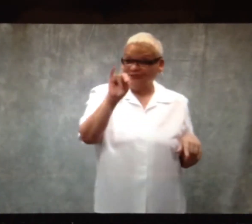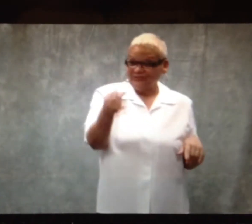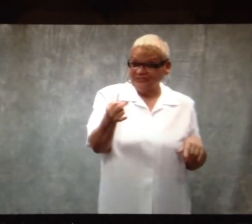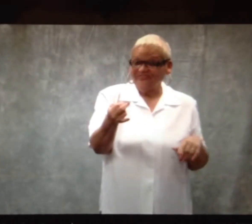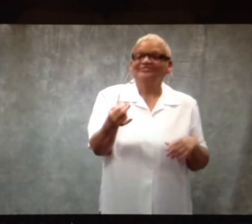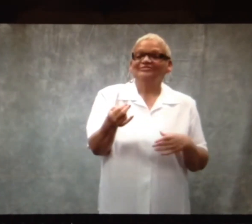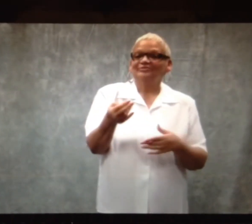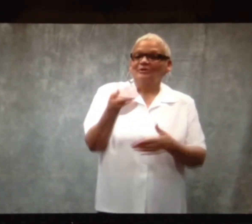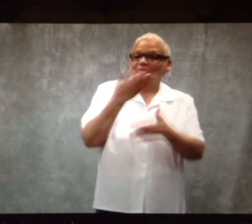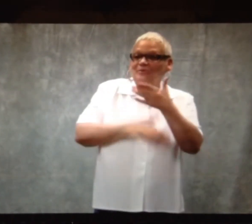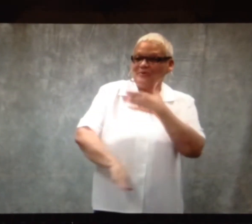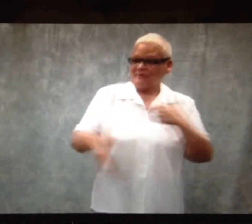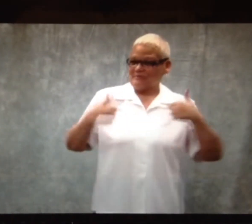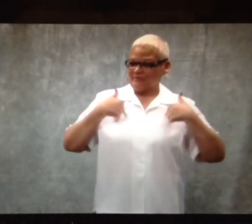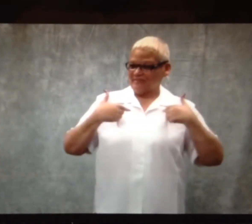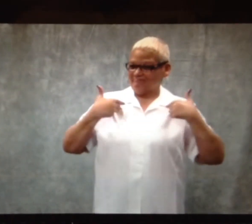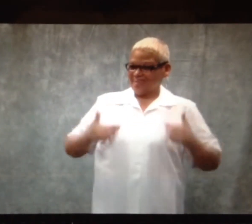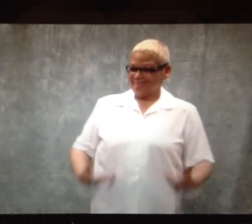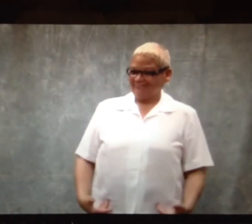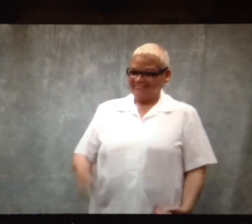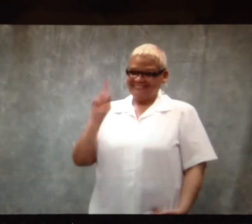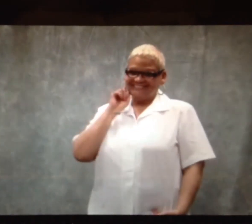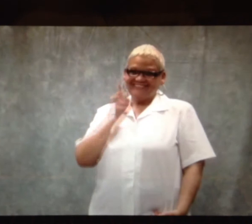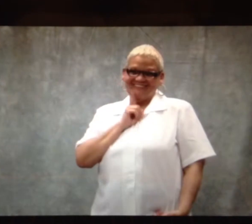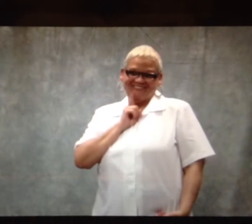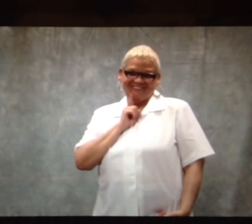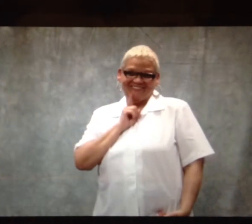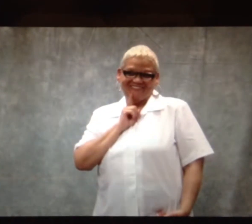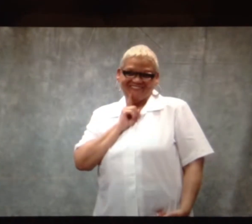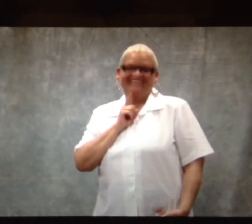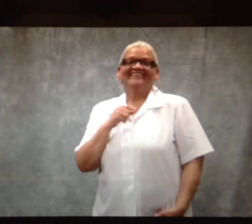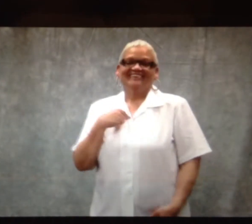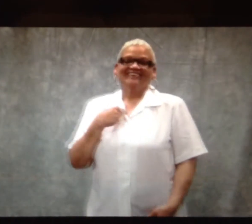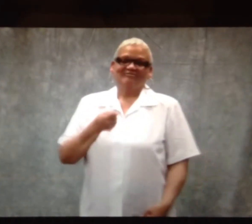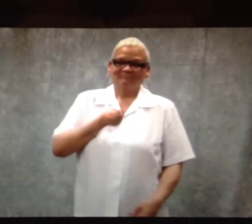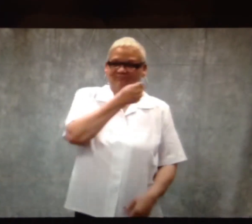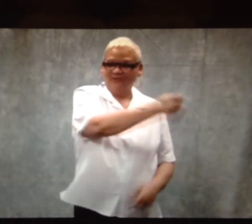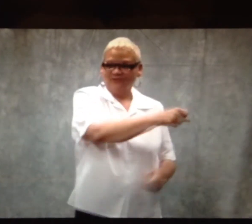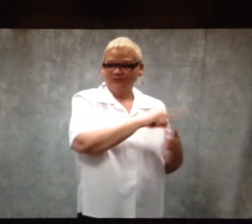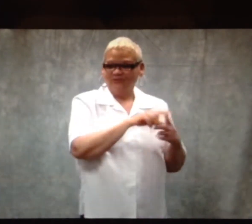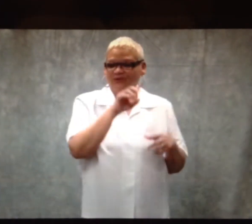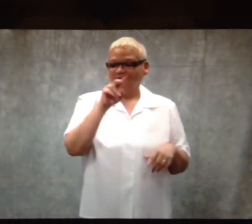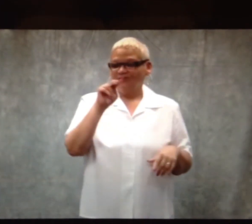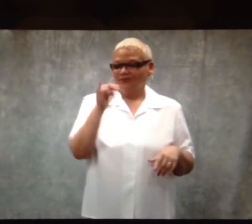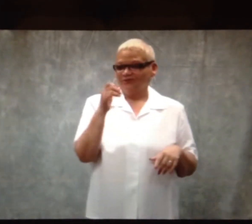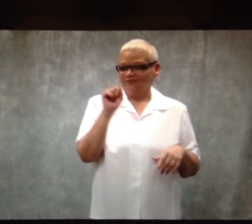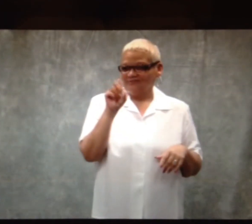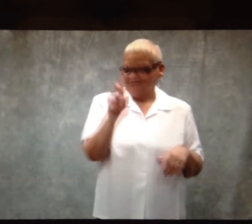met, they got married, they moved to New Jersey, and then I came along. I was born